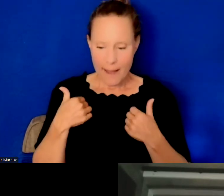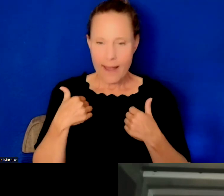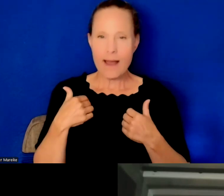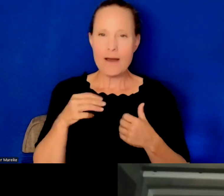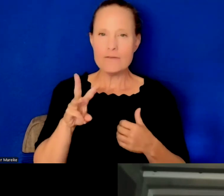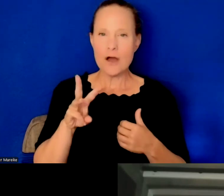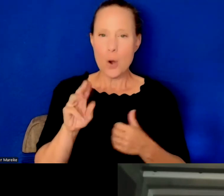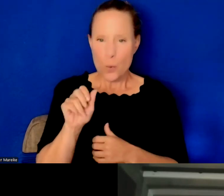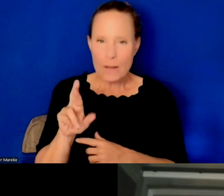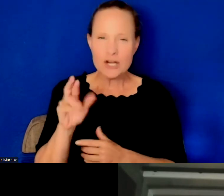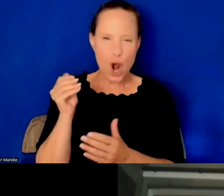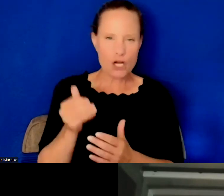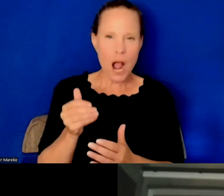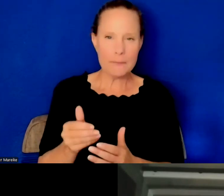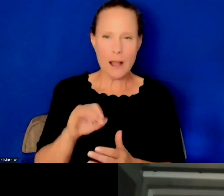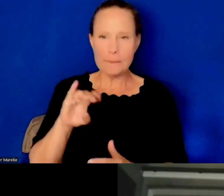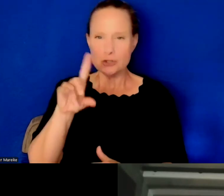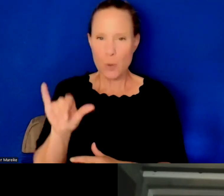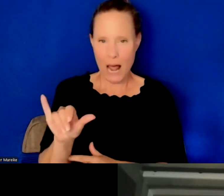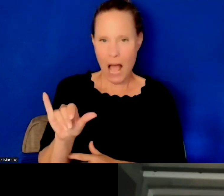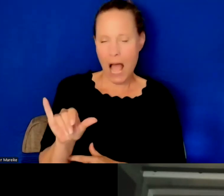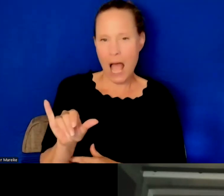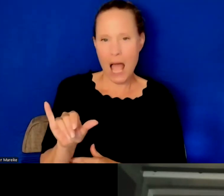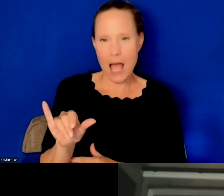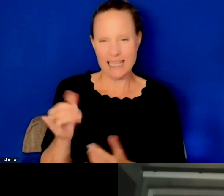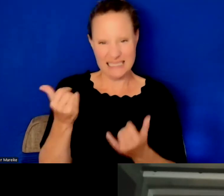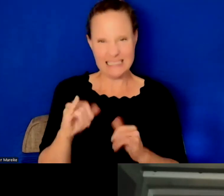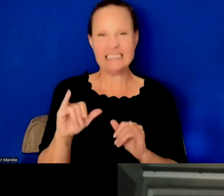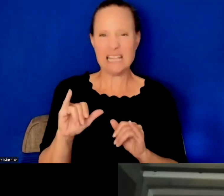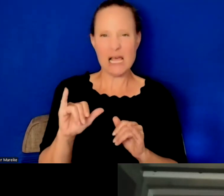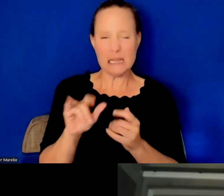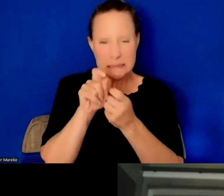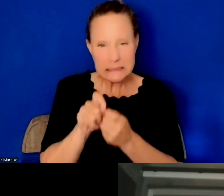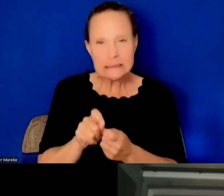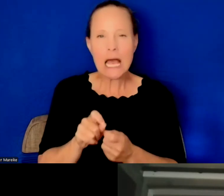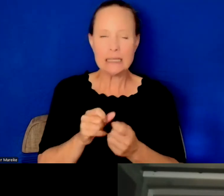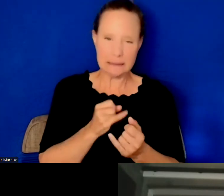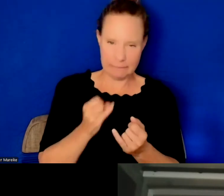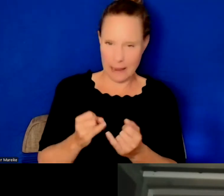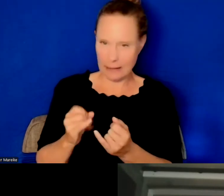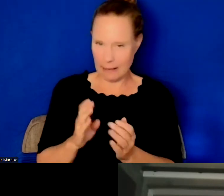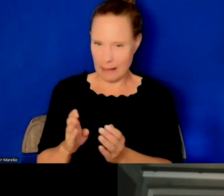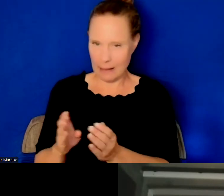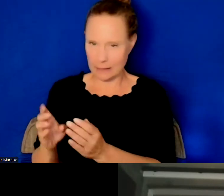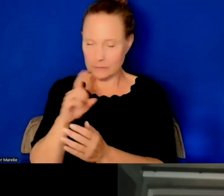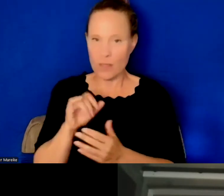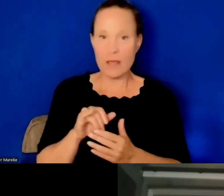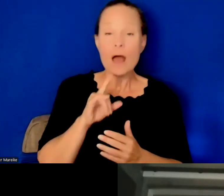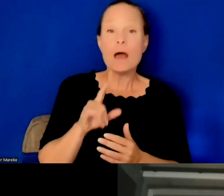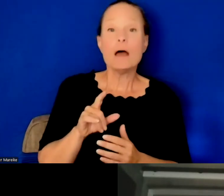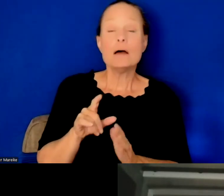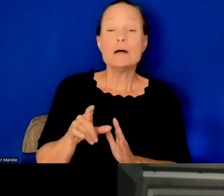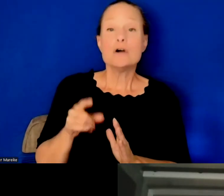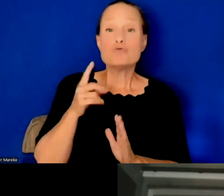webinar coming up in July. I'm still finalizing some of the details for that. The recording and